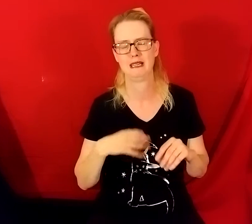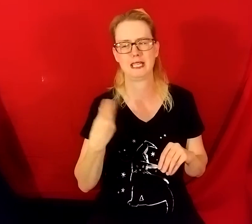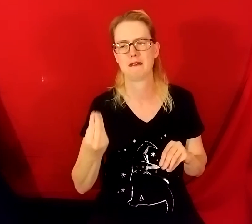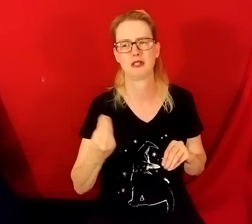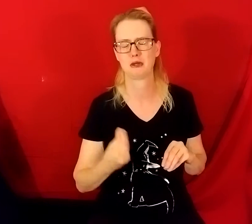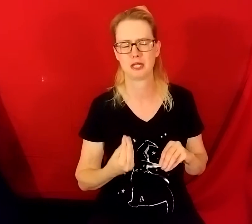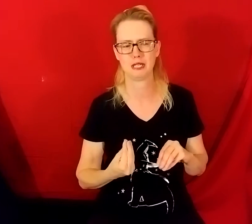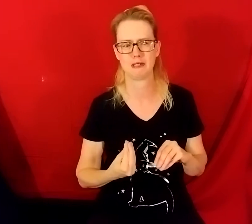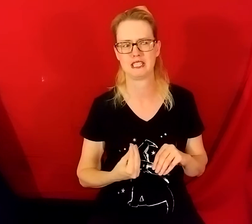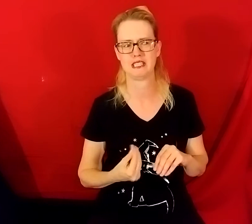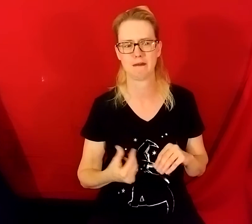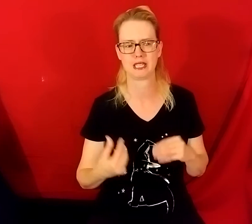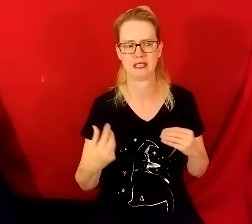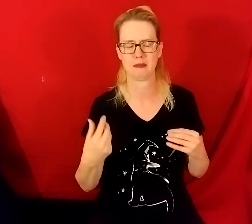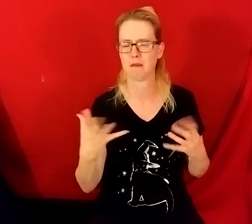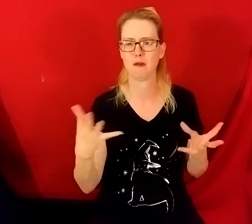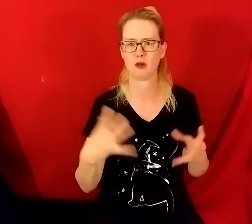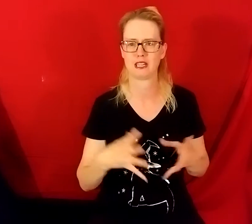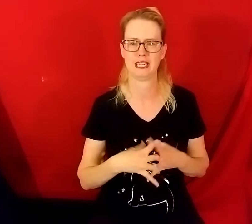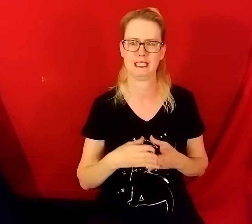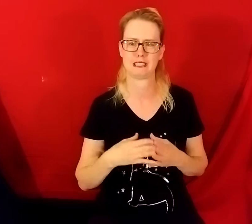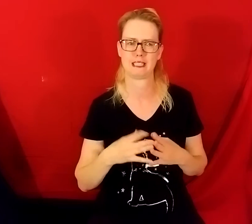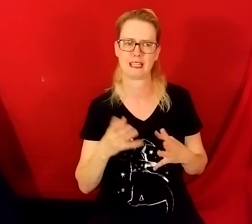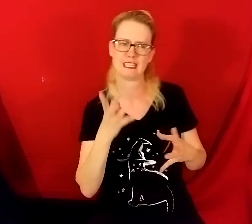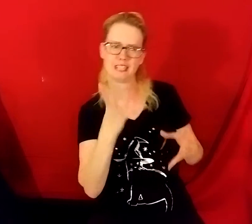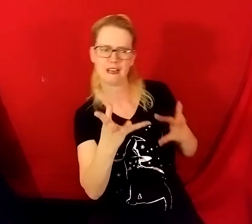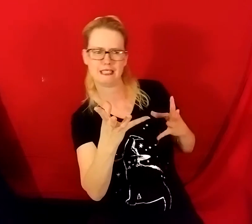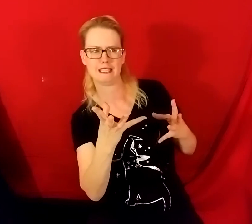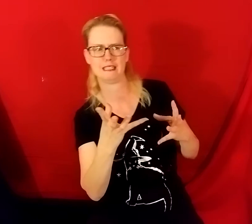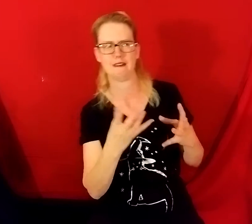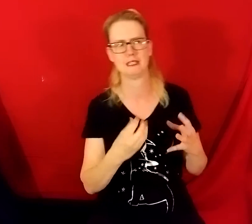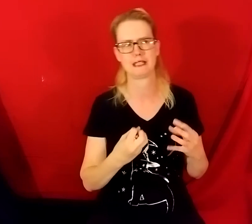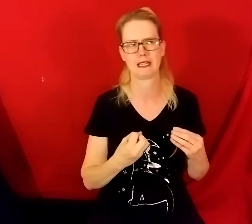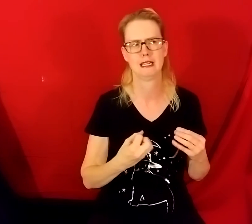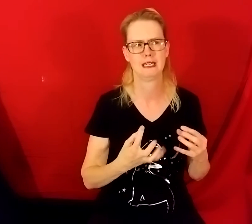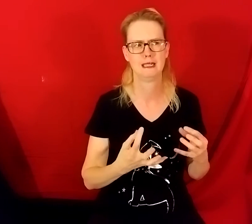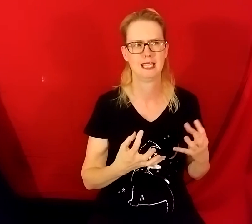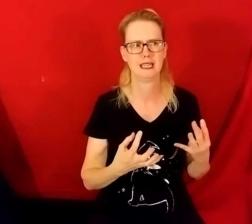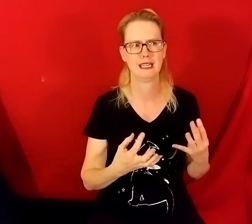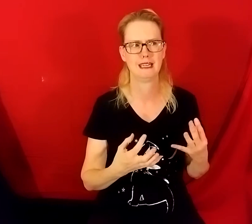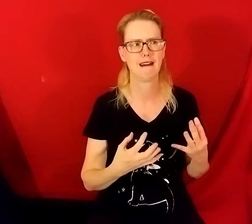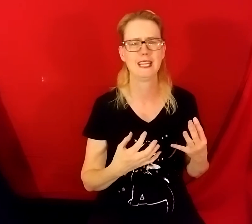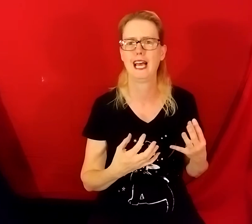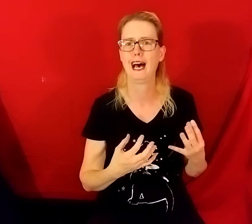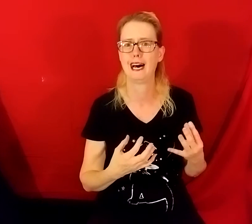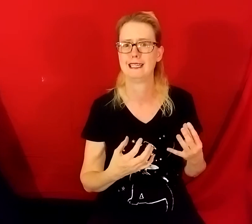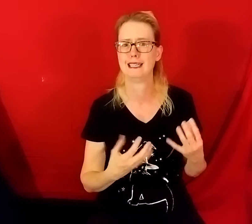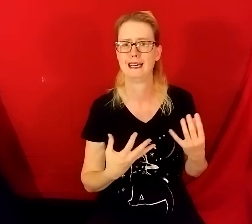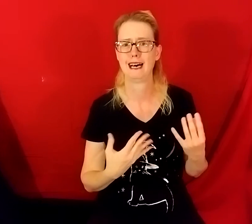was so good at what he did because of his mime work, and it's just like, I saw it in a nerve, and like, oh, yeah, oh,